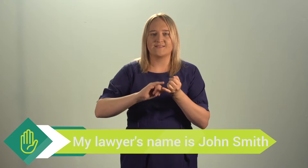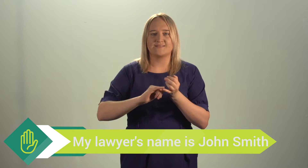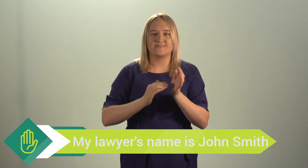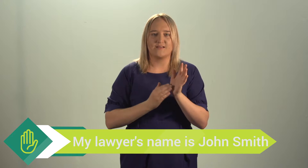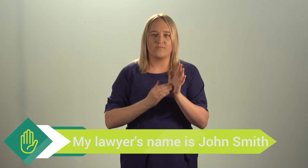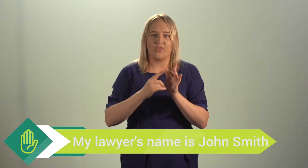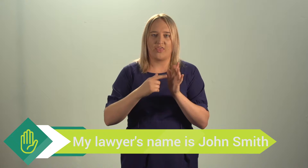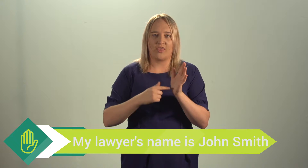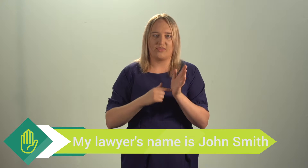Smith.